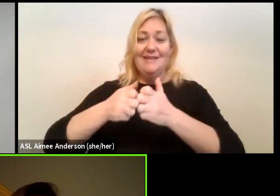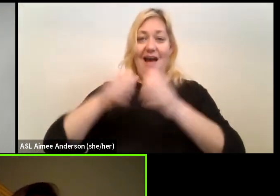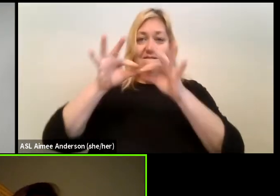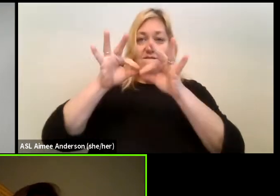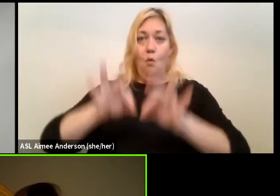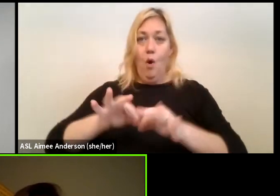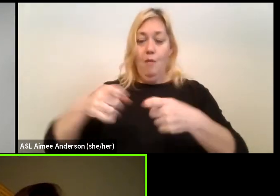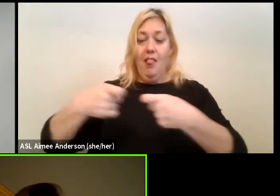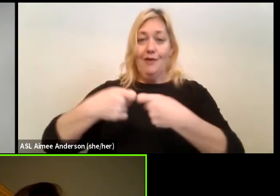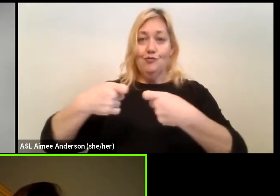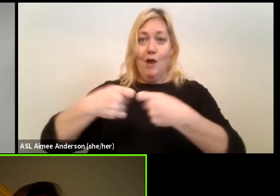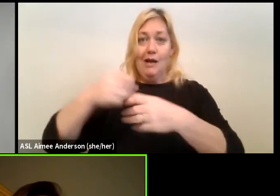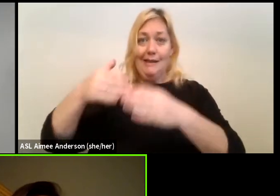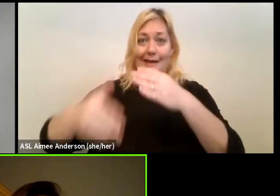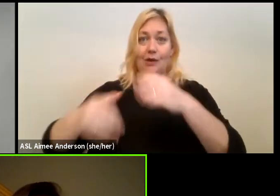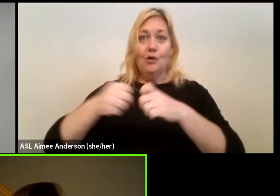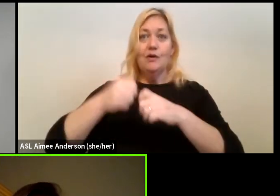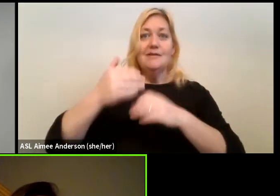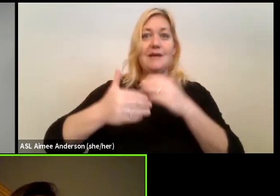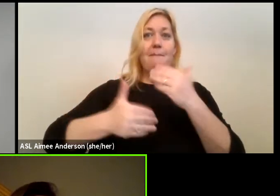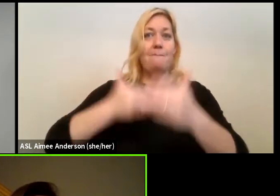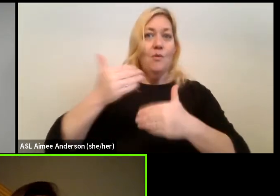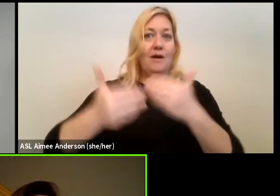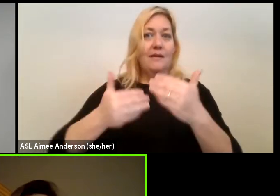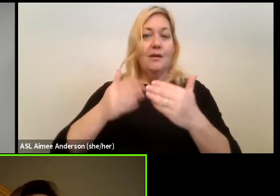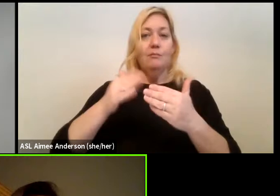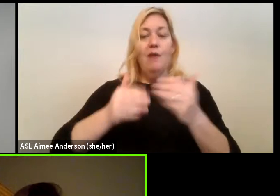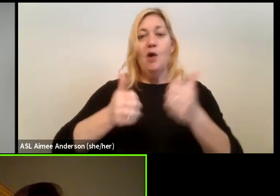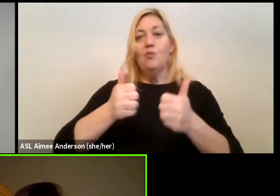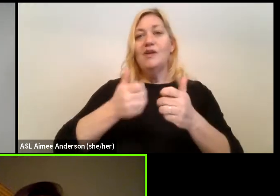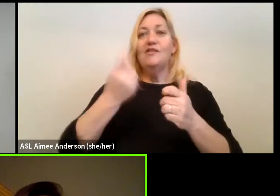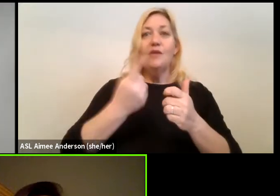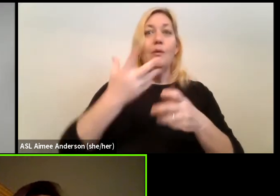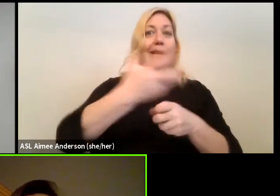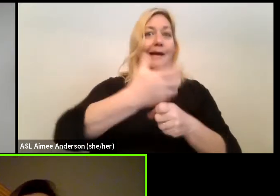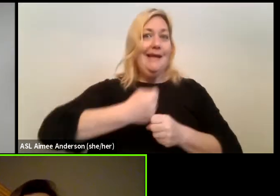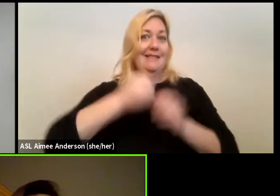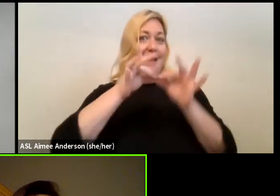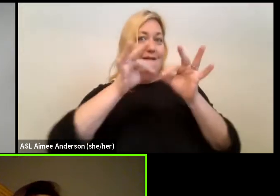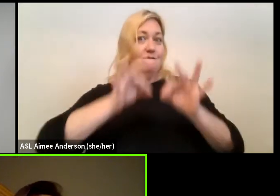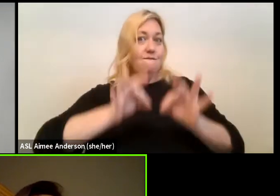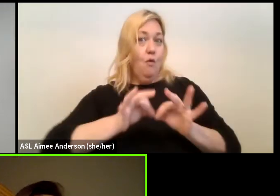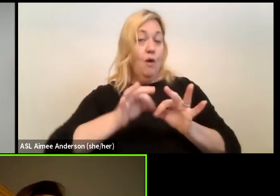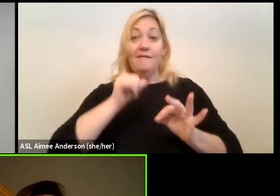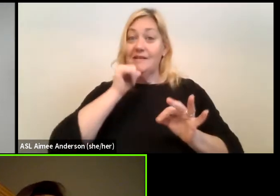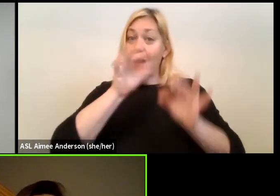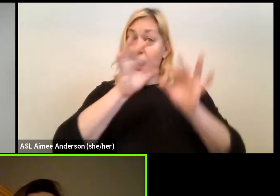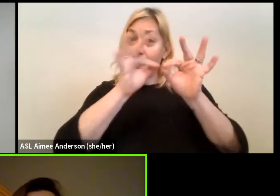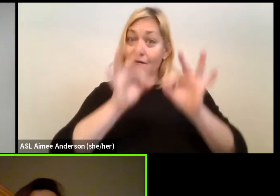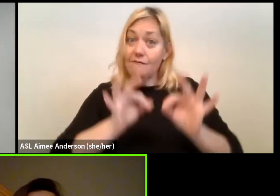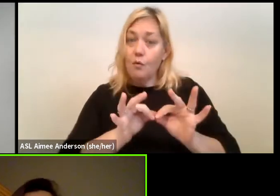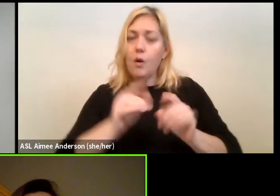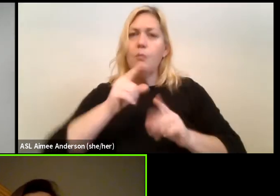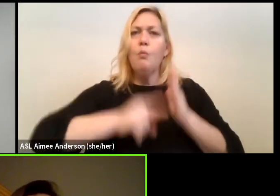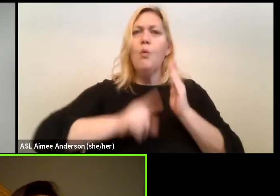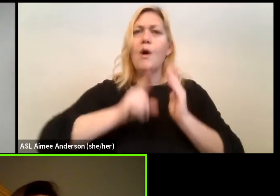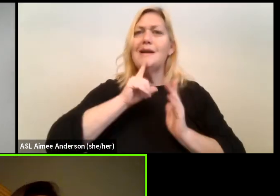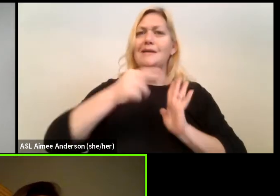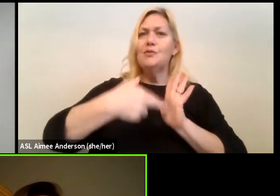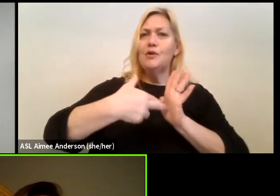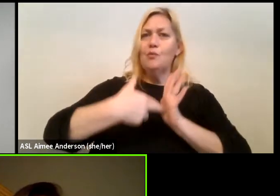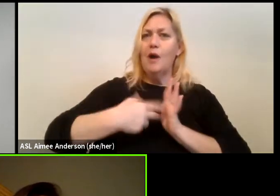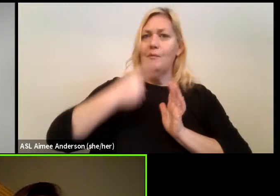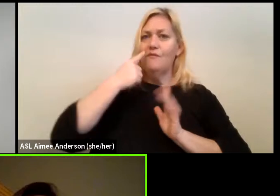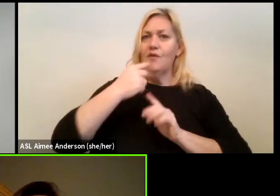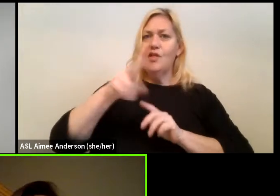electronically or some process by which someone can get that form. And if it's not a form, what is the requirement for